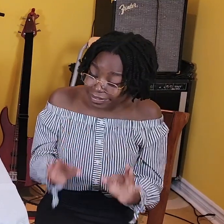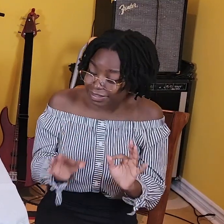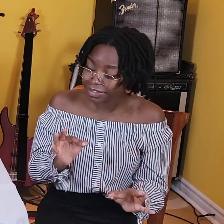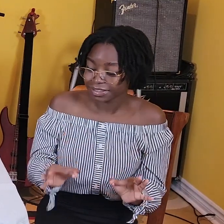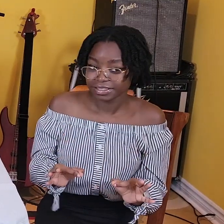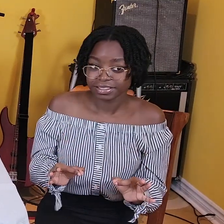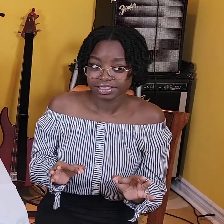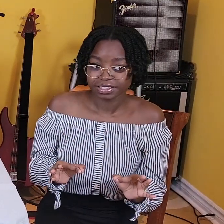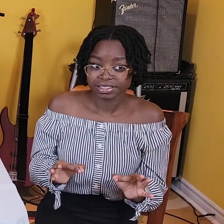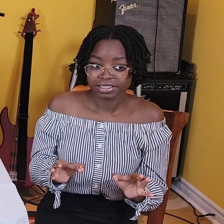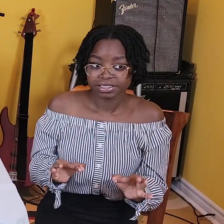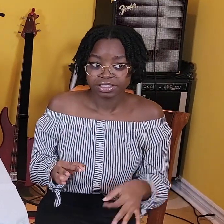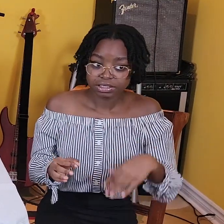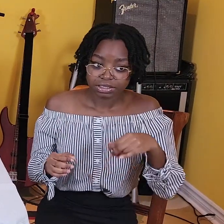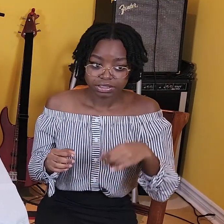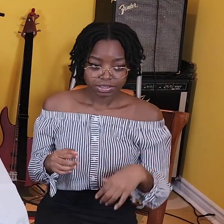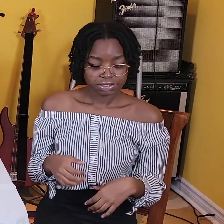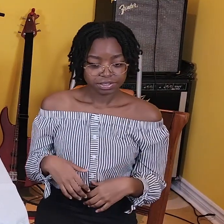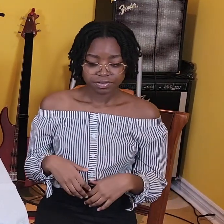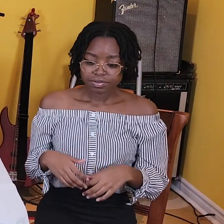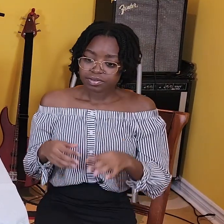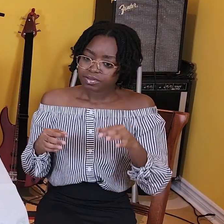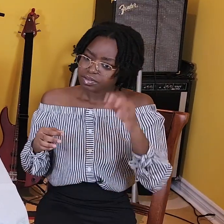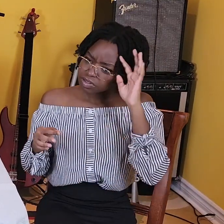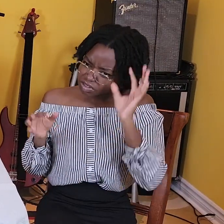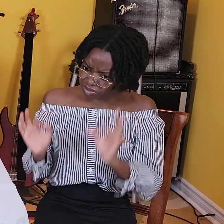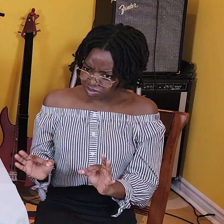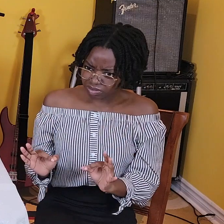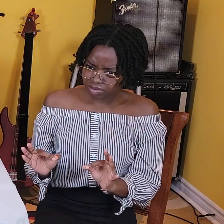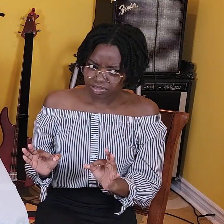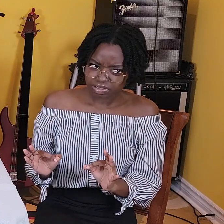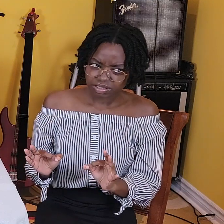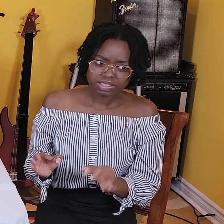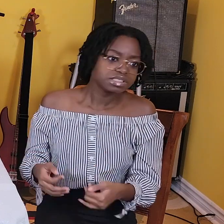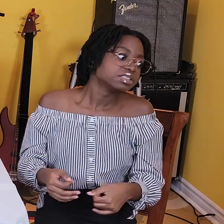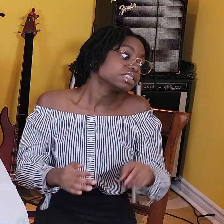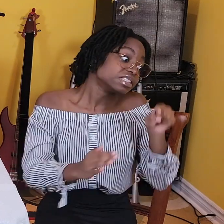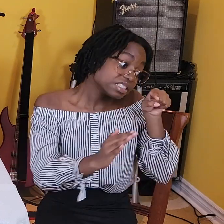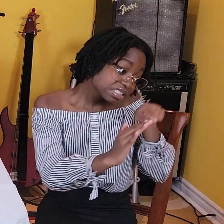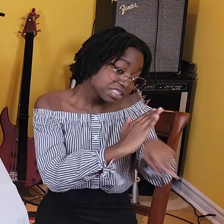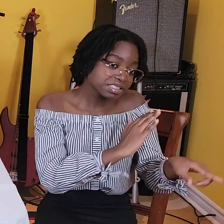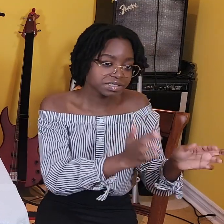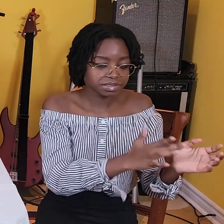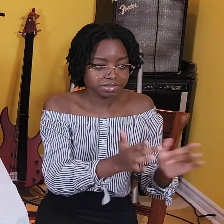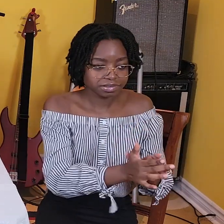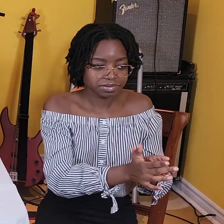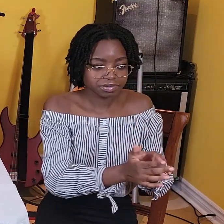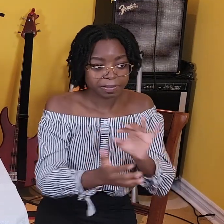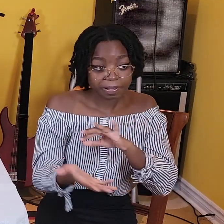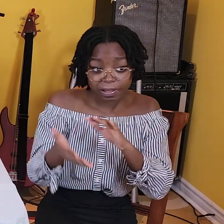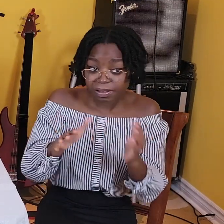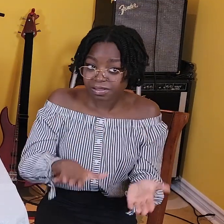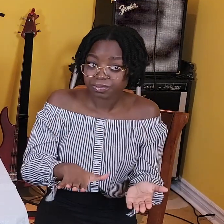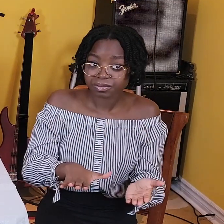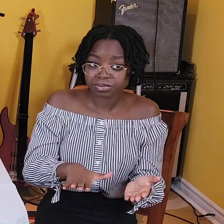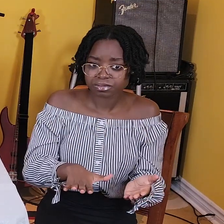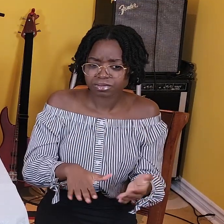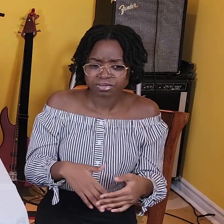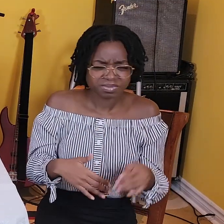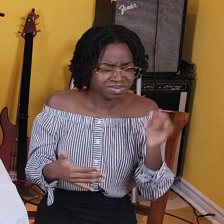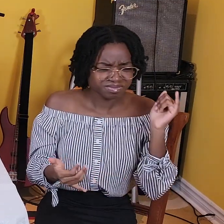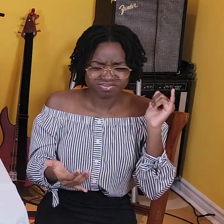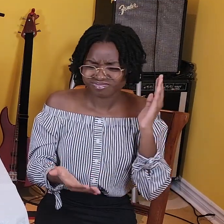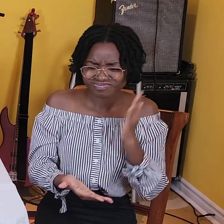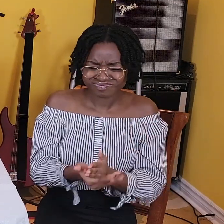the decision that they made was what? To kill him. It was death. But it doesn't end there. So we